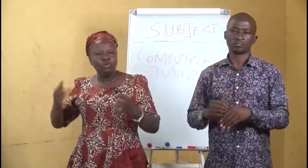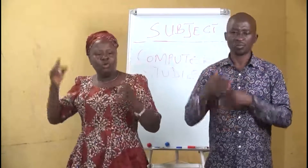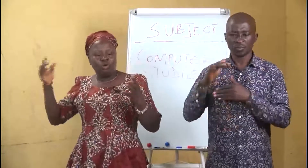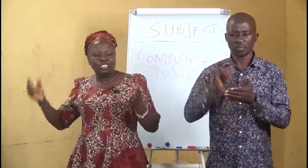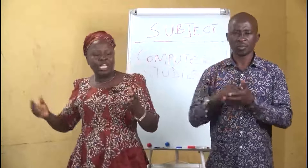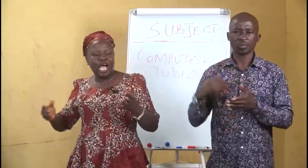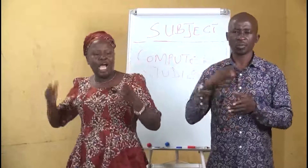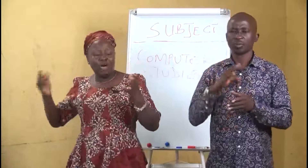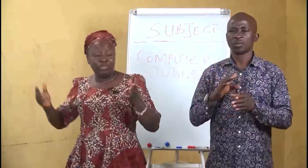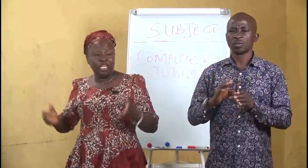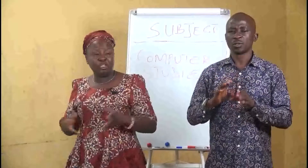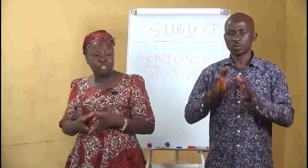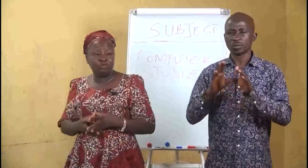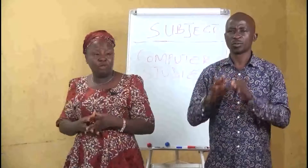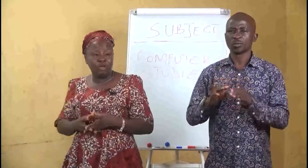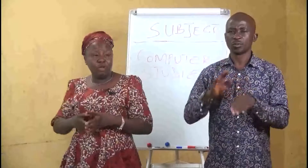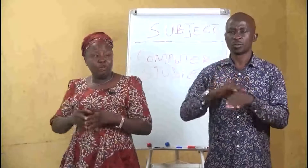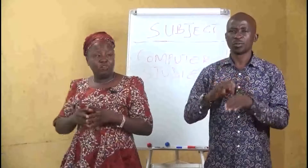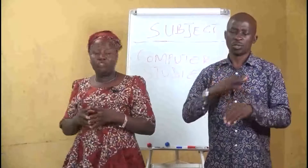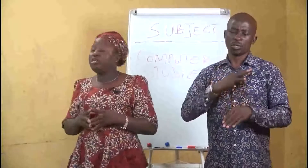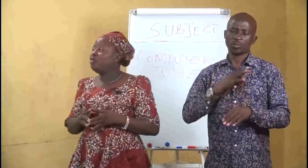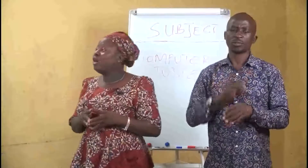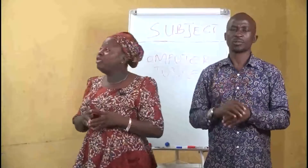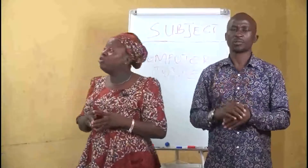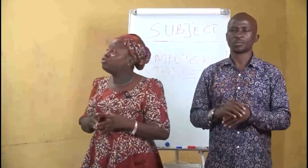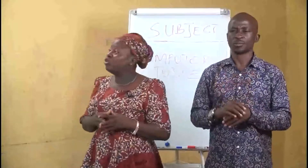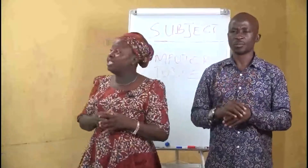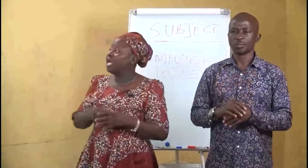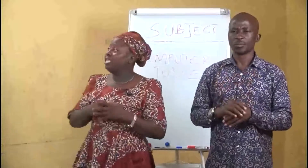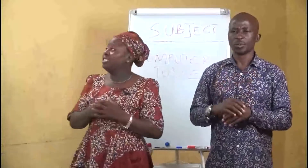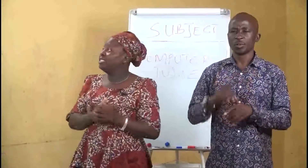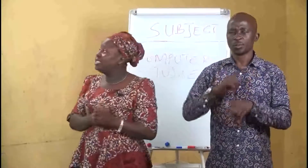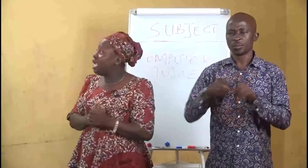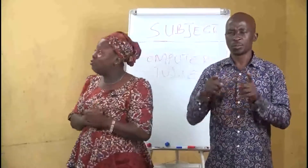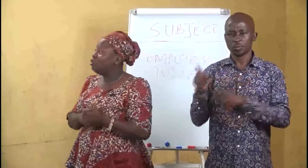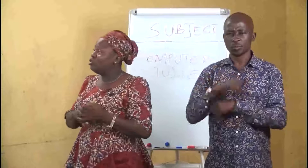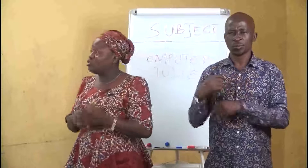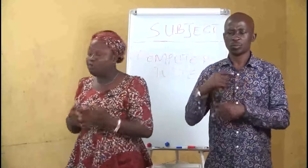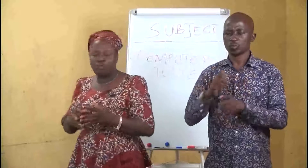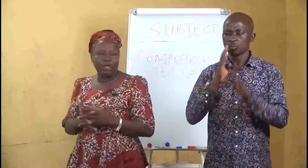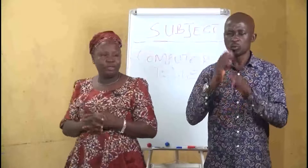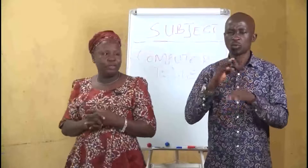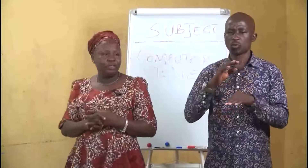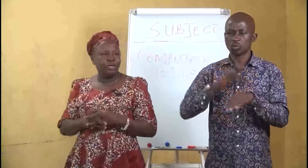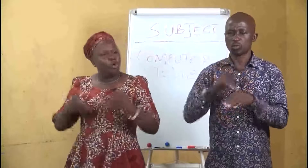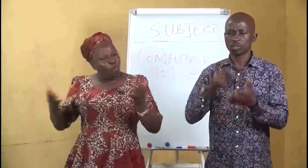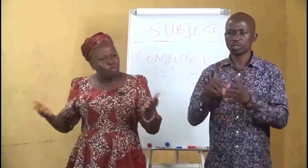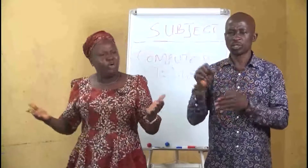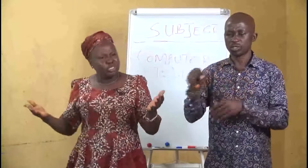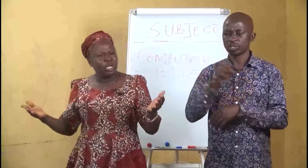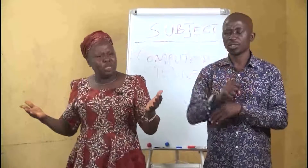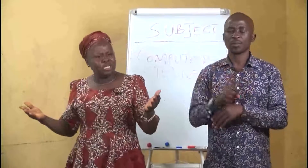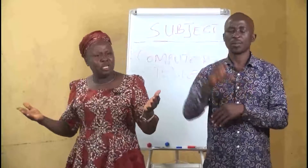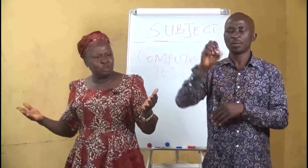to consider application software. But for today, we are only going to consider system software. What